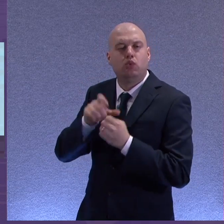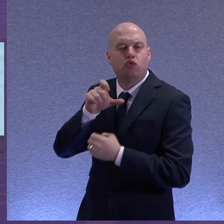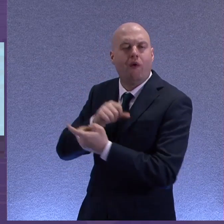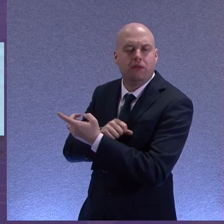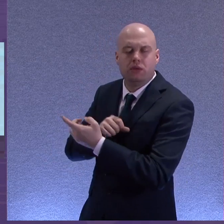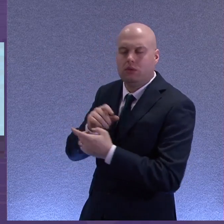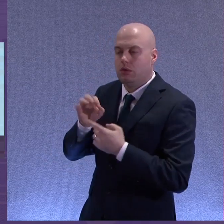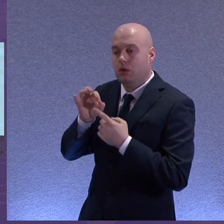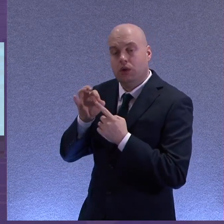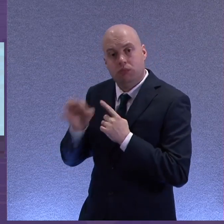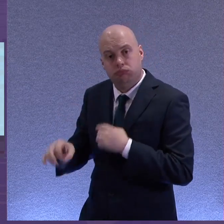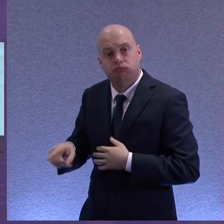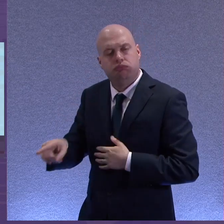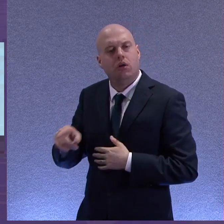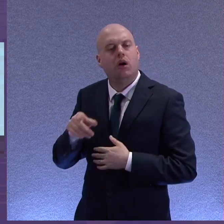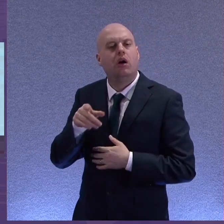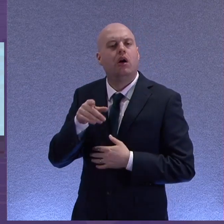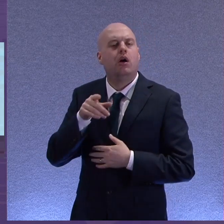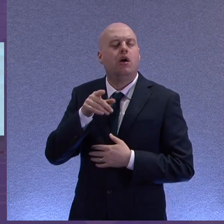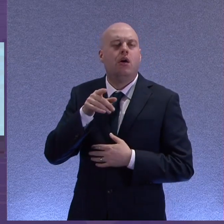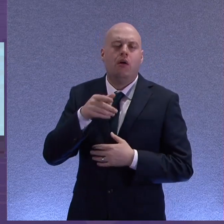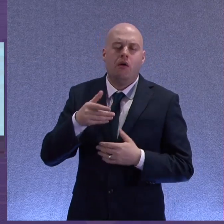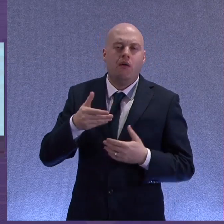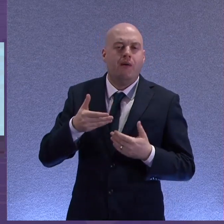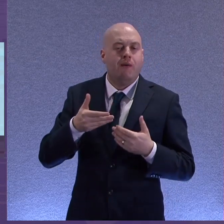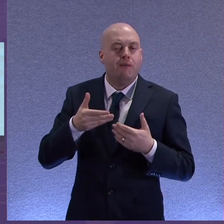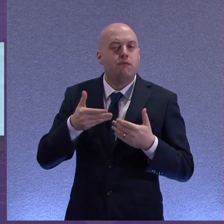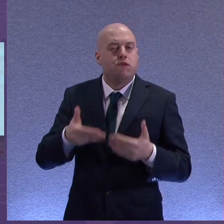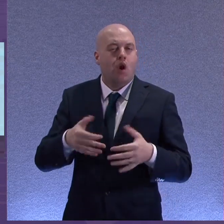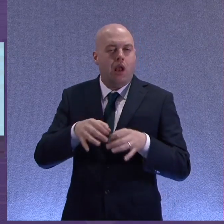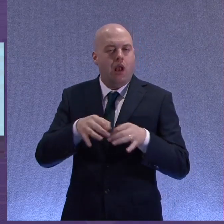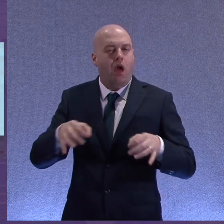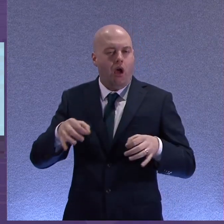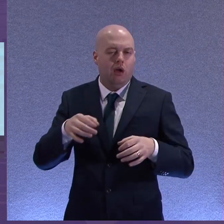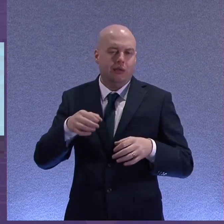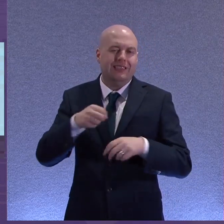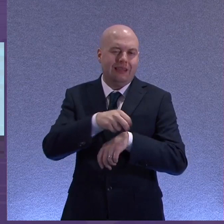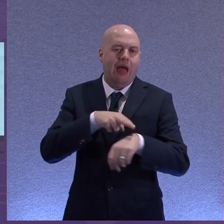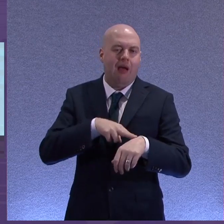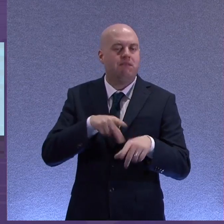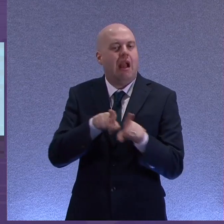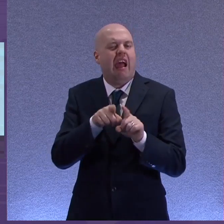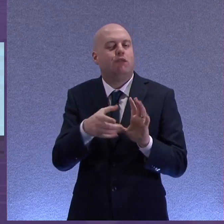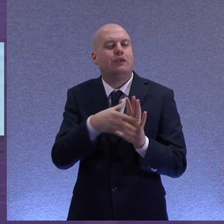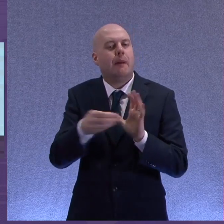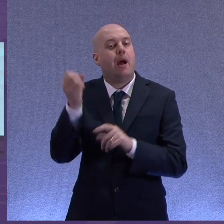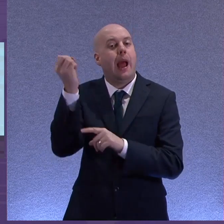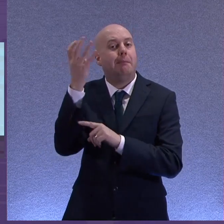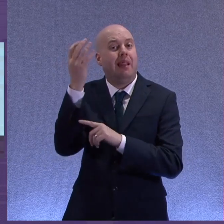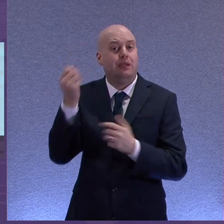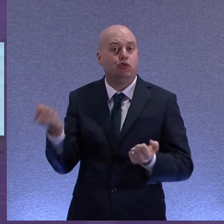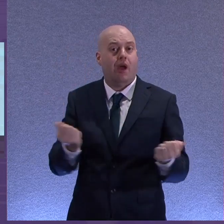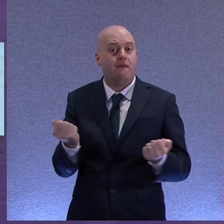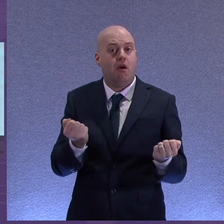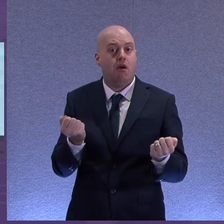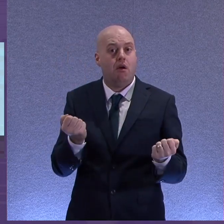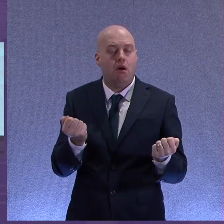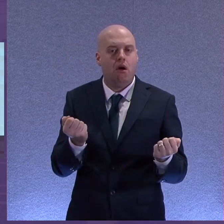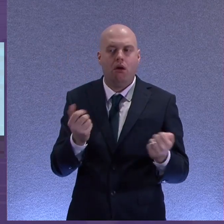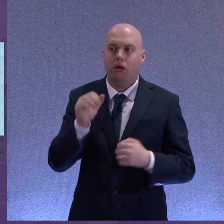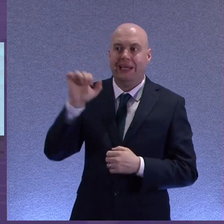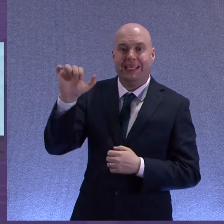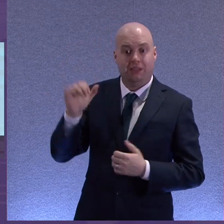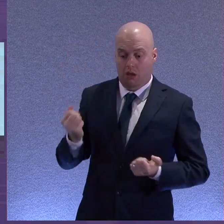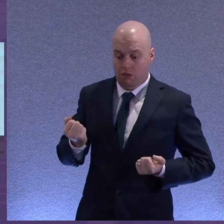frontline ambulance driver. His car's MOT runs out at the end of the month. His garage is now closed. He cannot find another